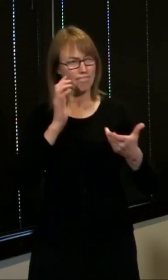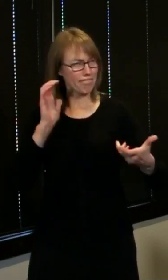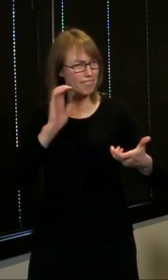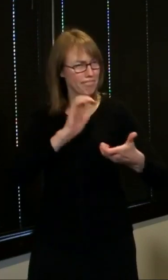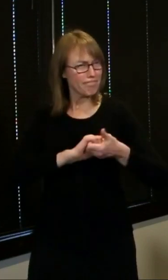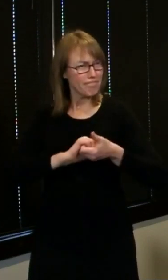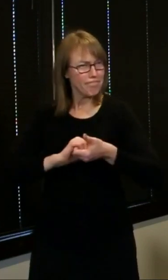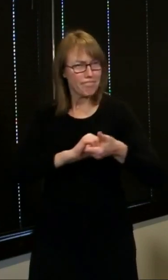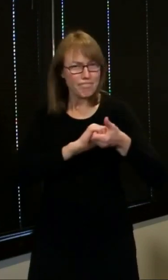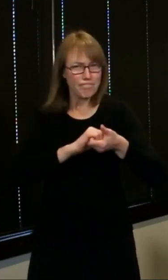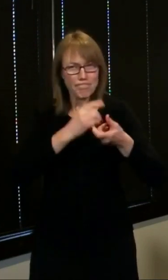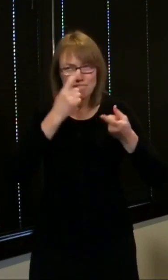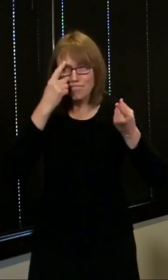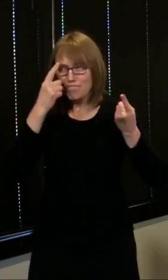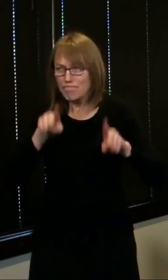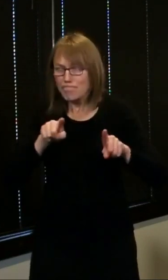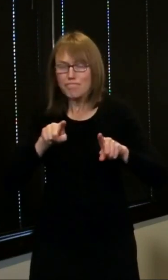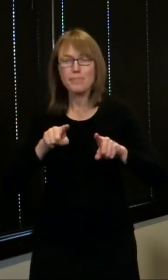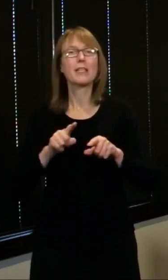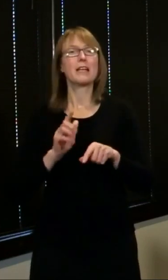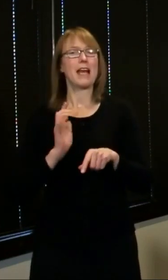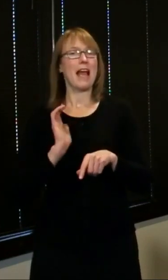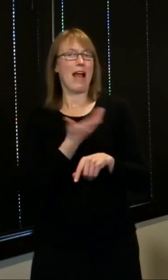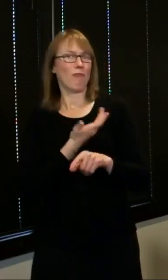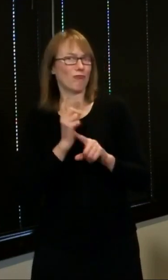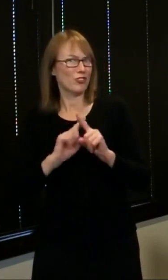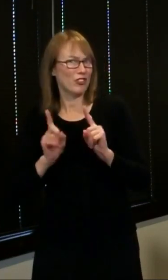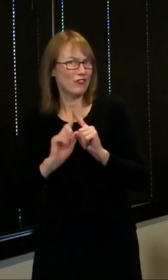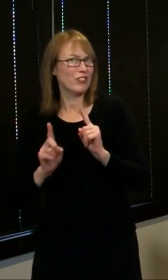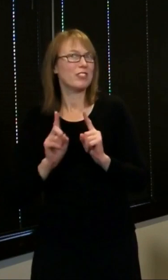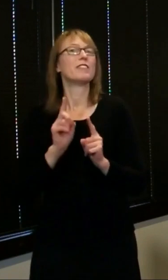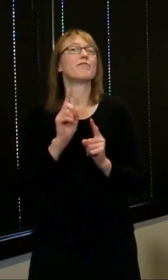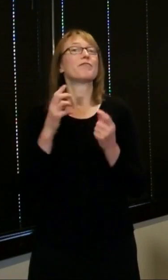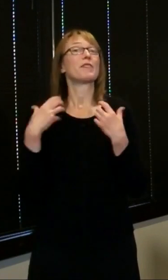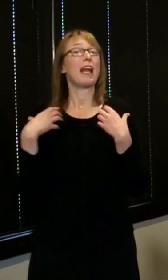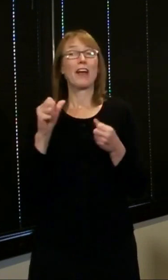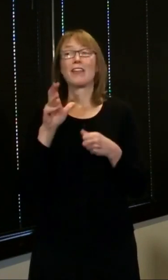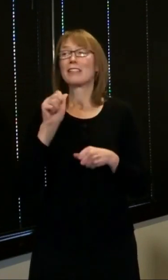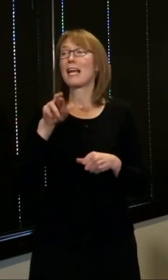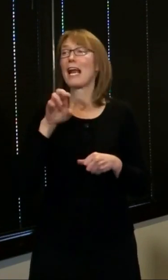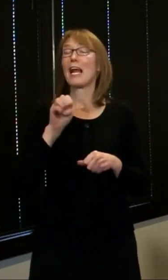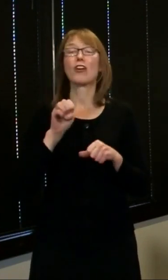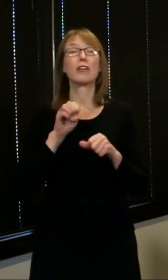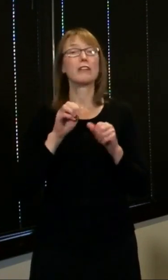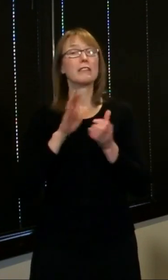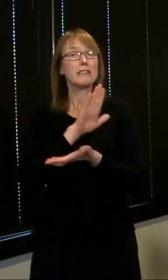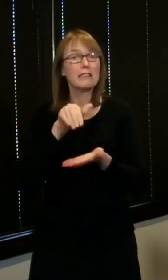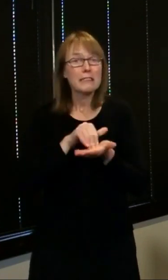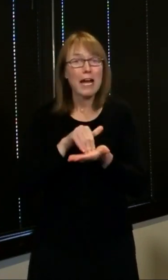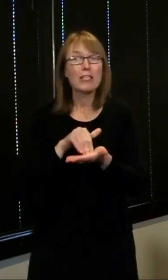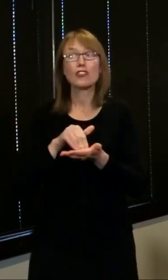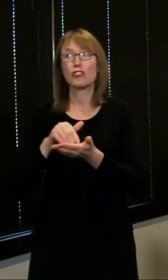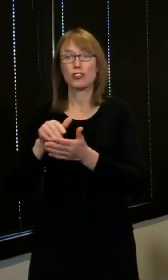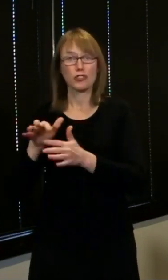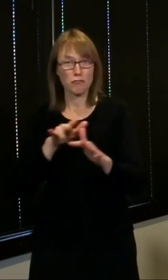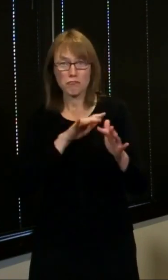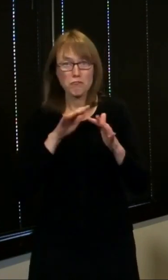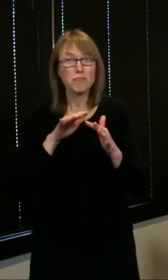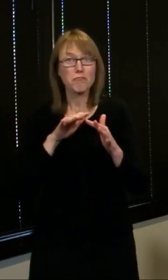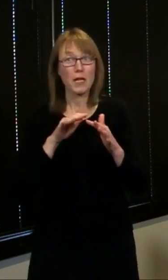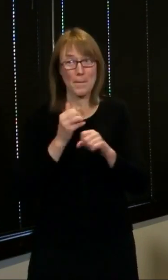counties, as well as our federally qualified healthcare centers, to make sure that we're getting vaccine to those priority